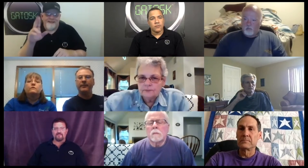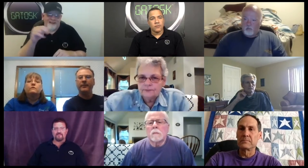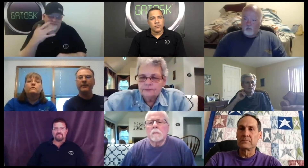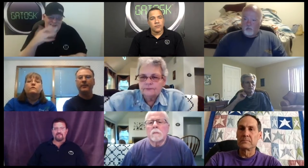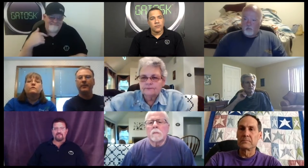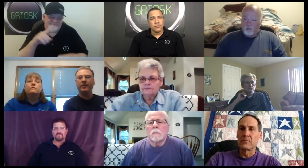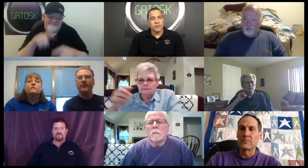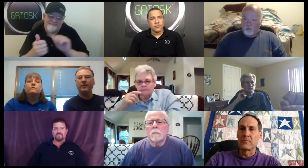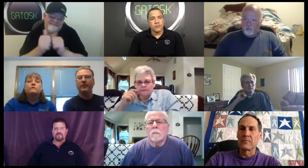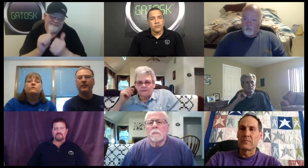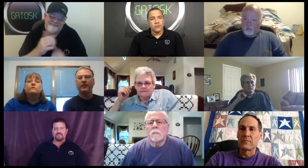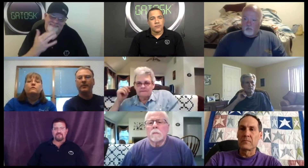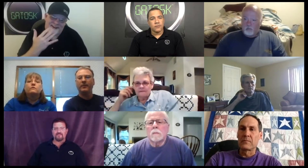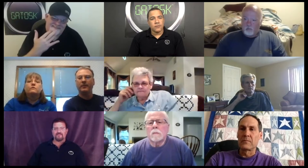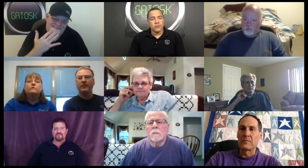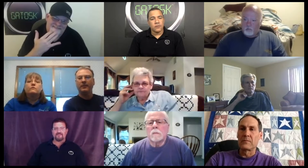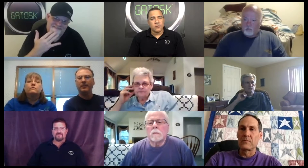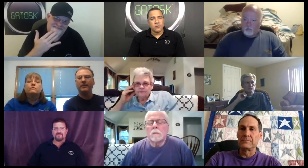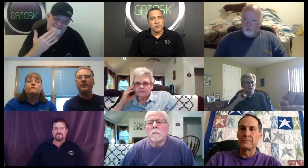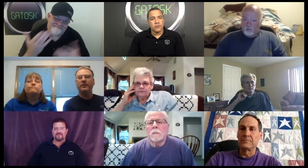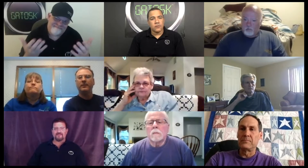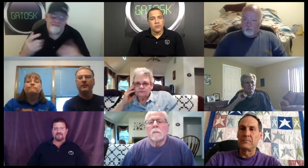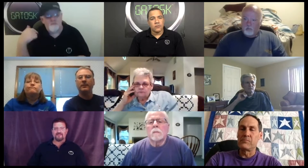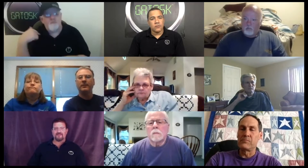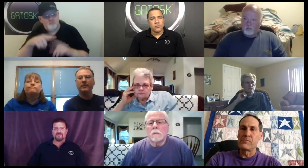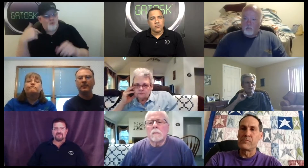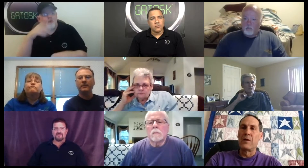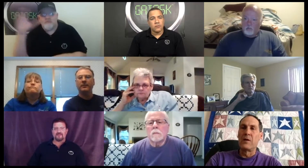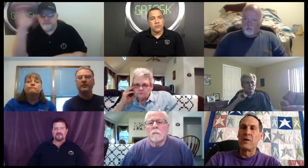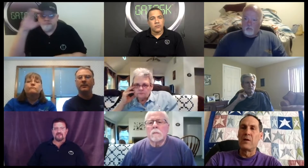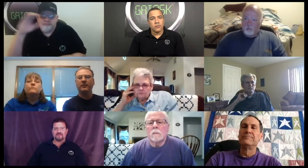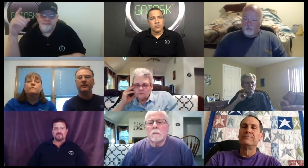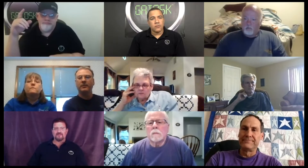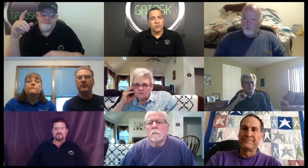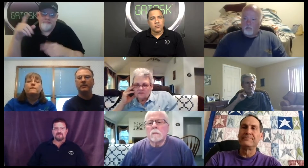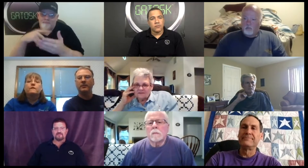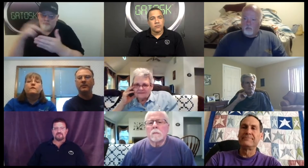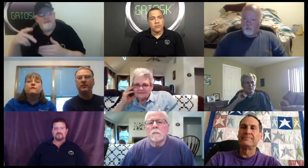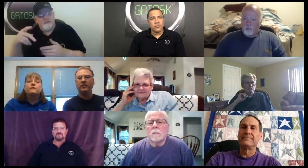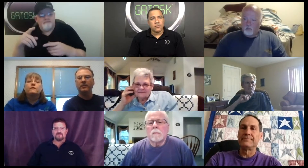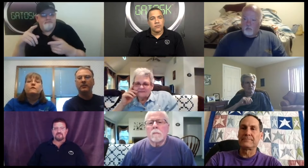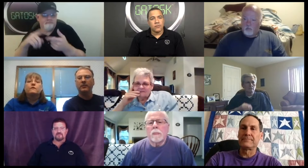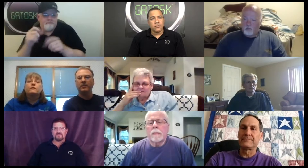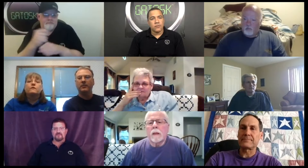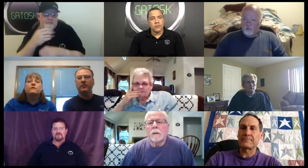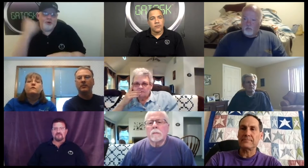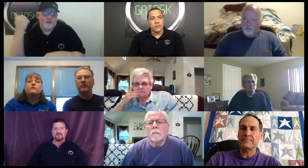there will be unfortunately we can't change the coloring, but we will be looking for a